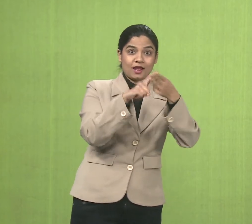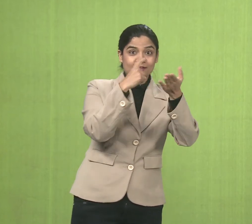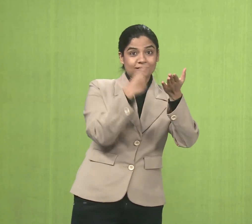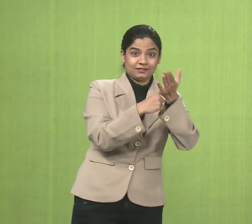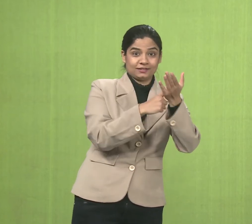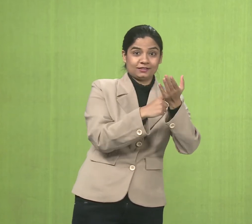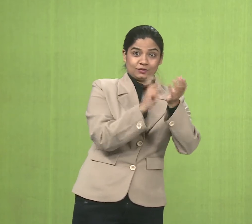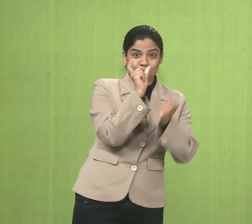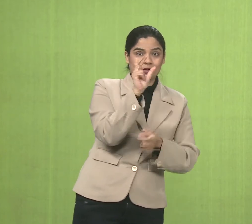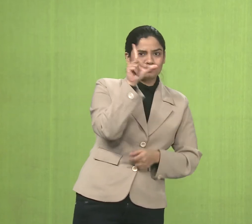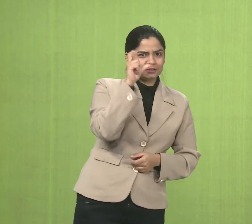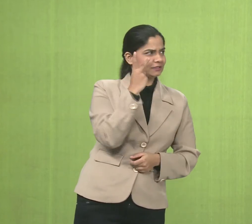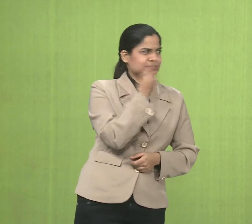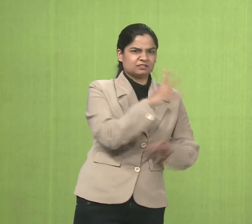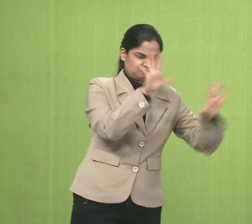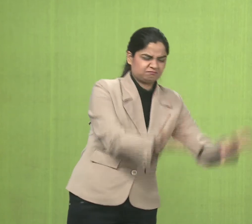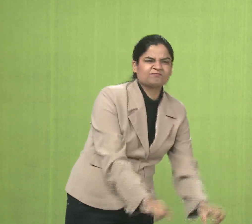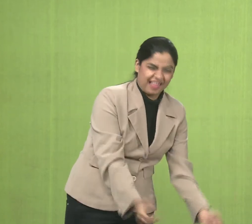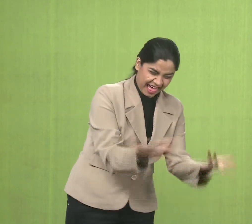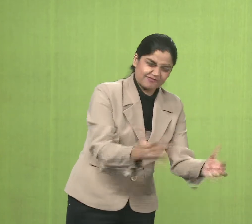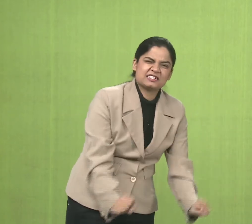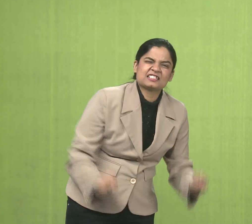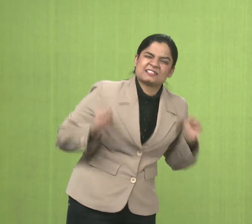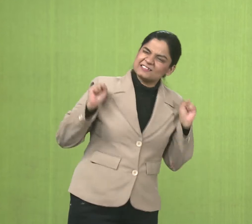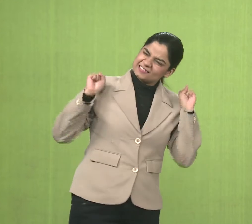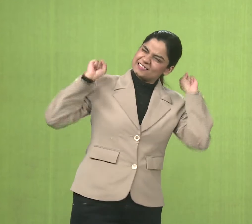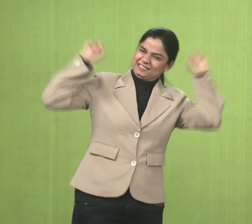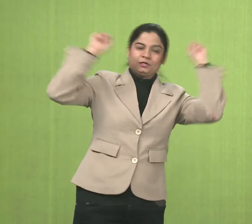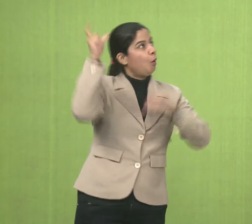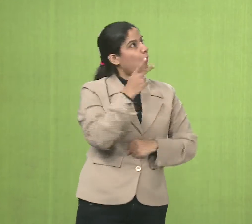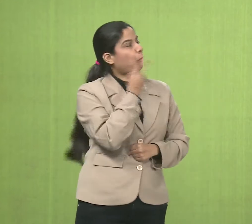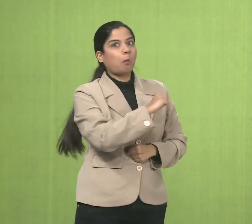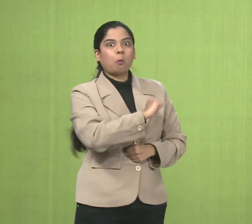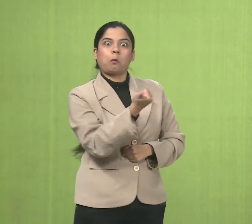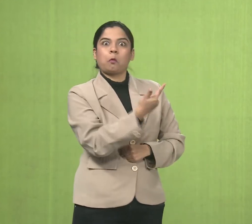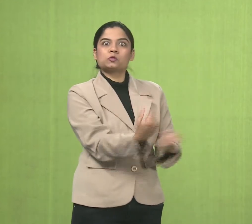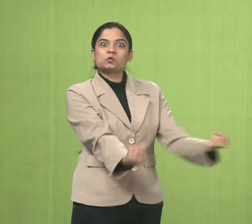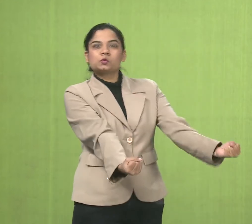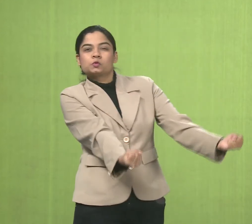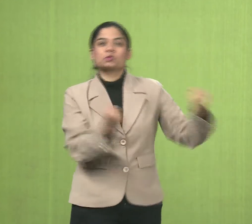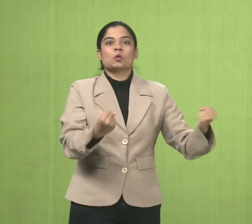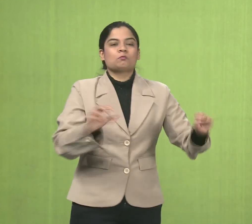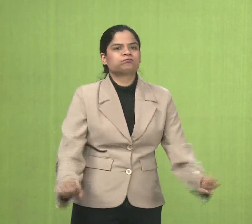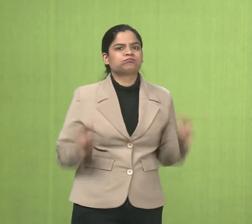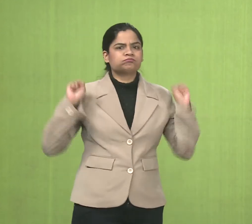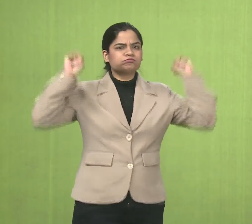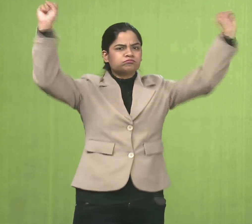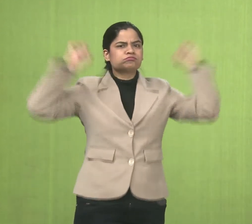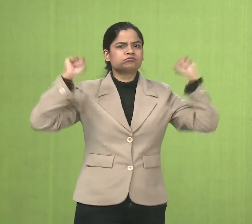Stronger, as you can see from the picture, a person is very strong and is able to lift the